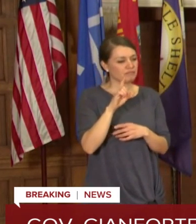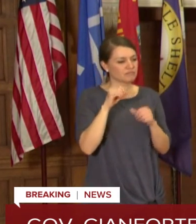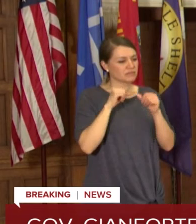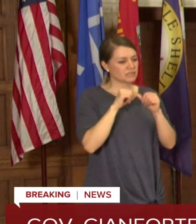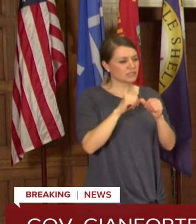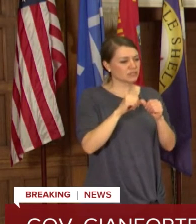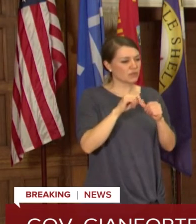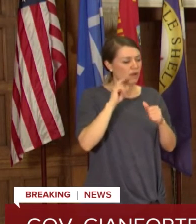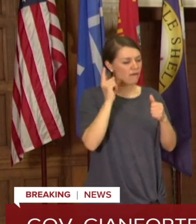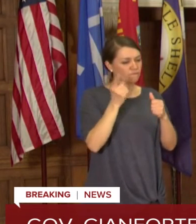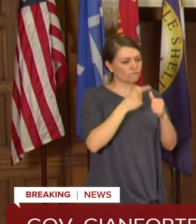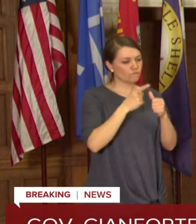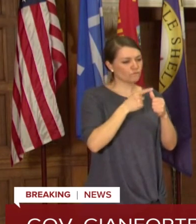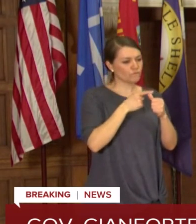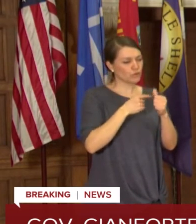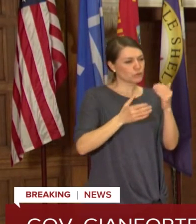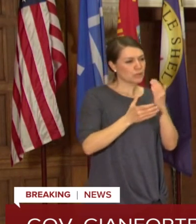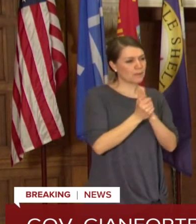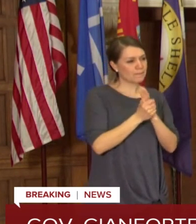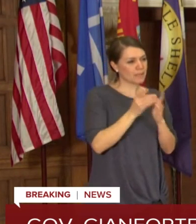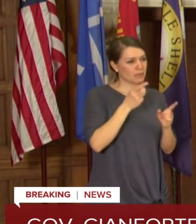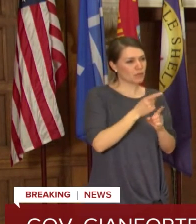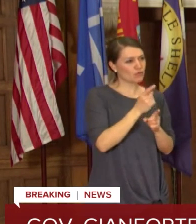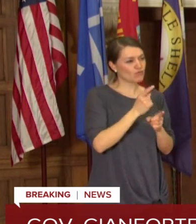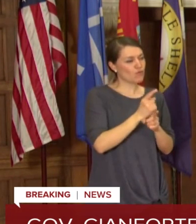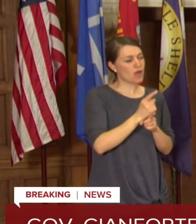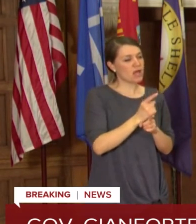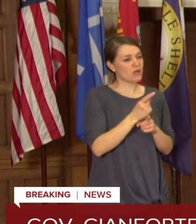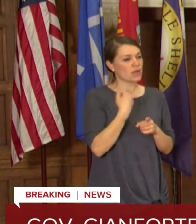freedom of religion.